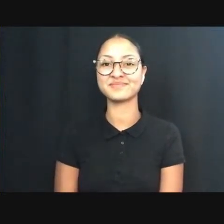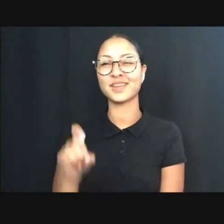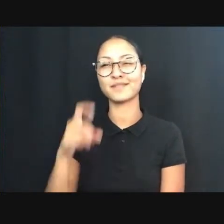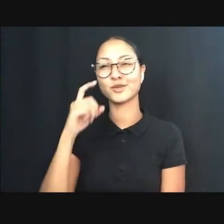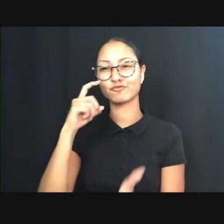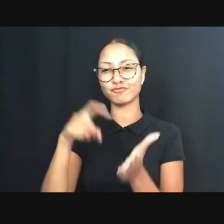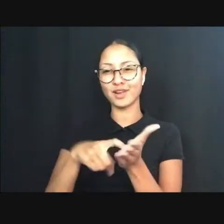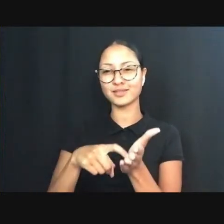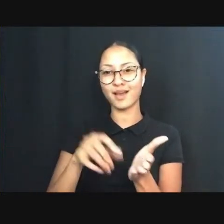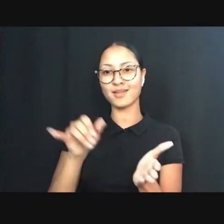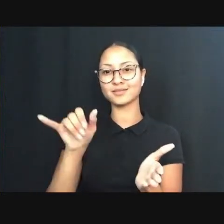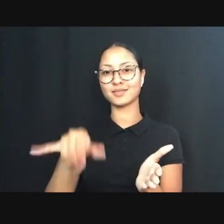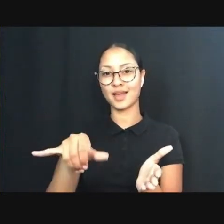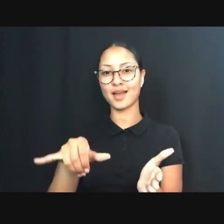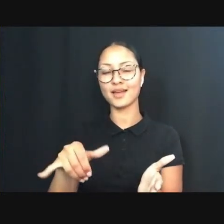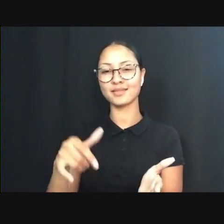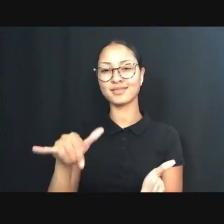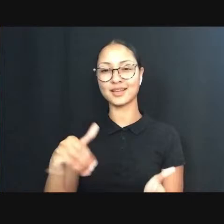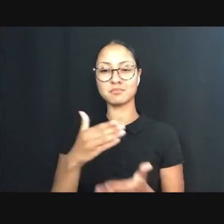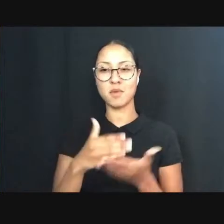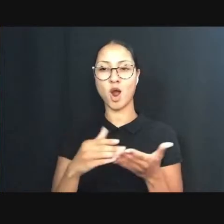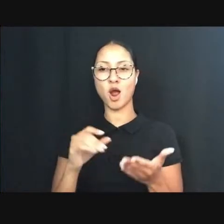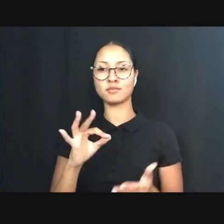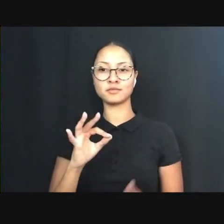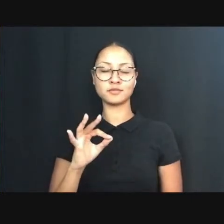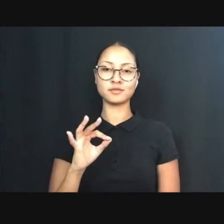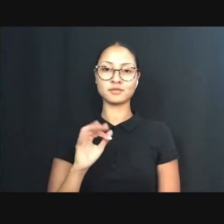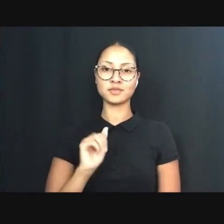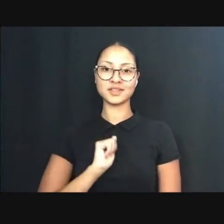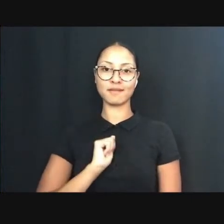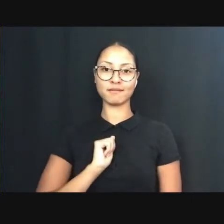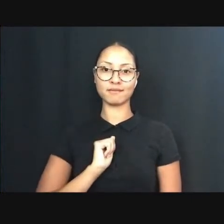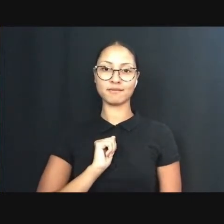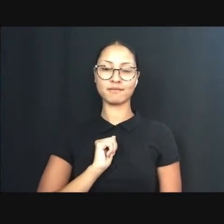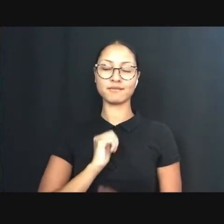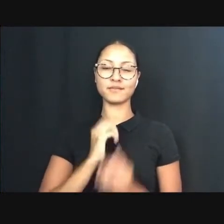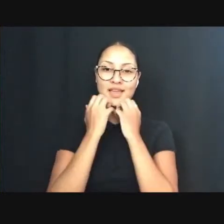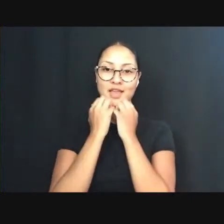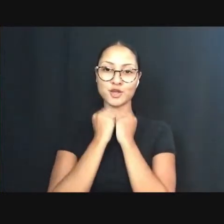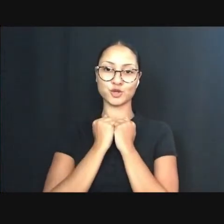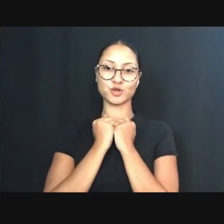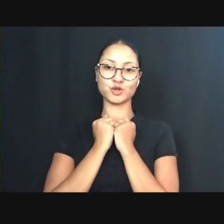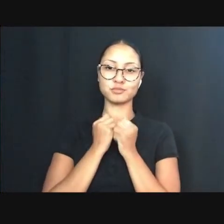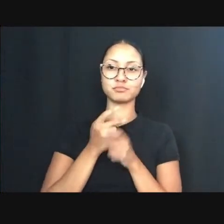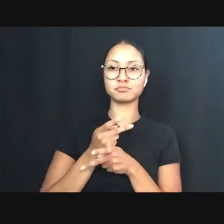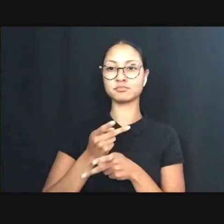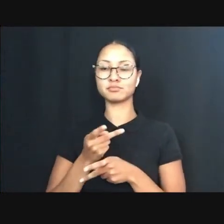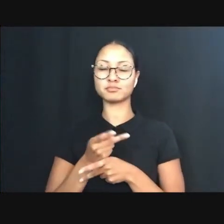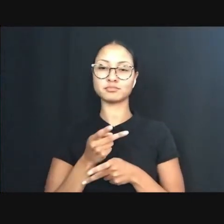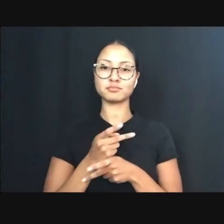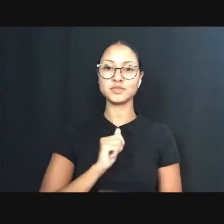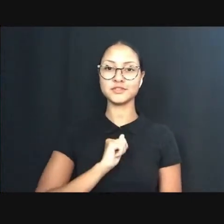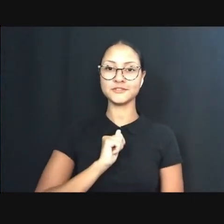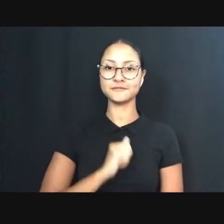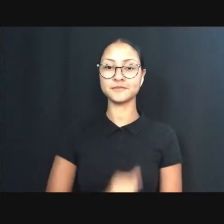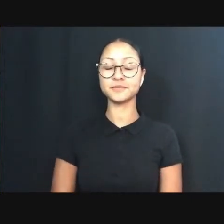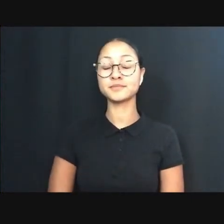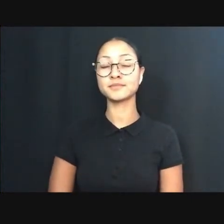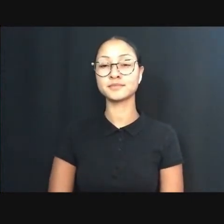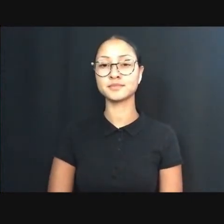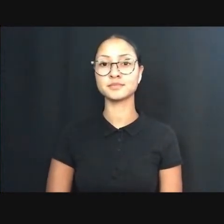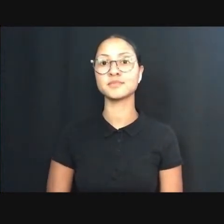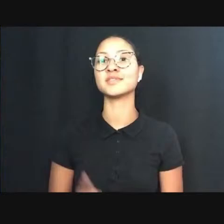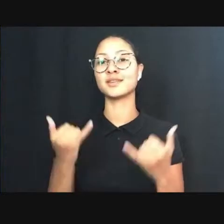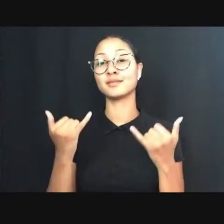me. I'm right now super close to the water. So anytime I can get to the ocean from where I am